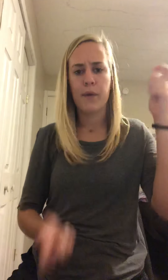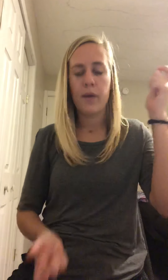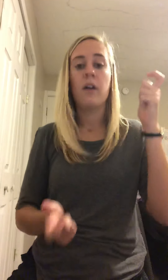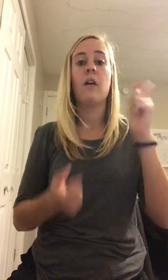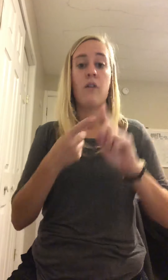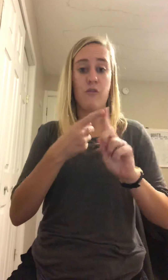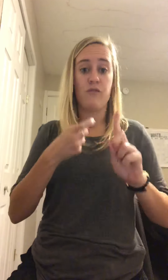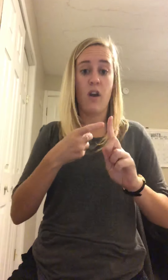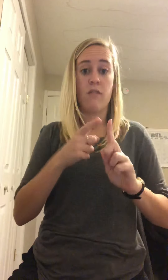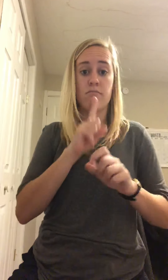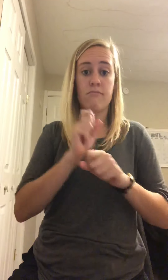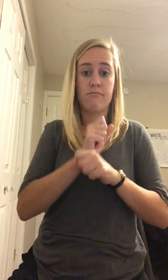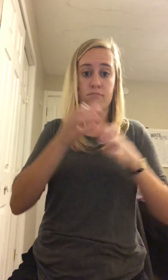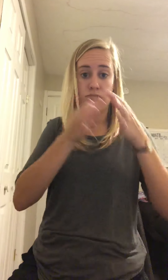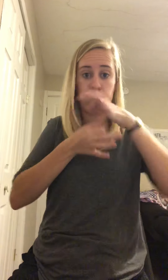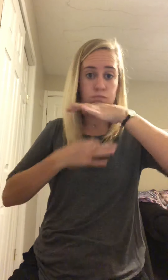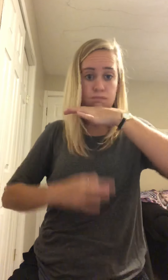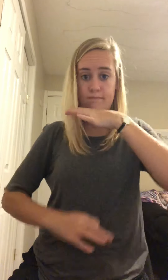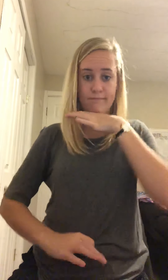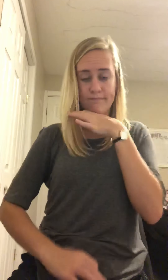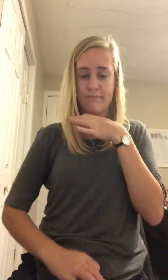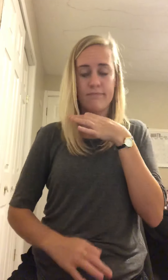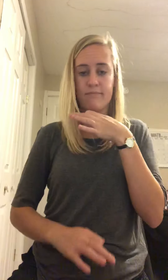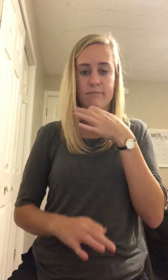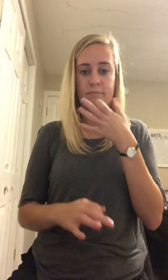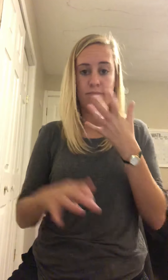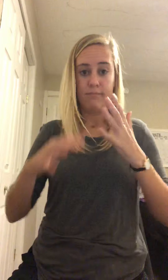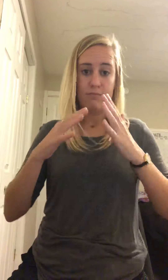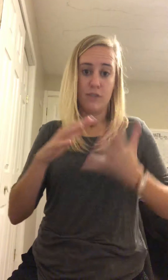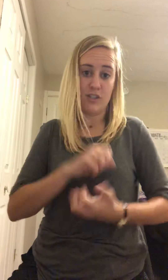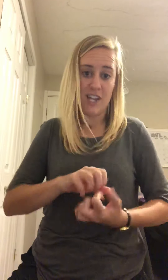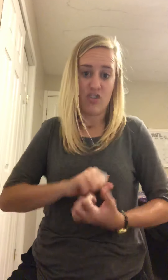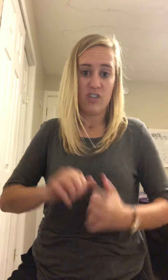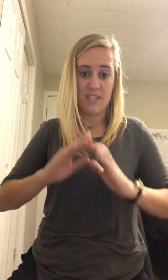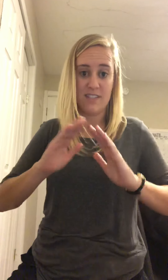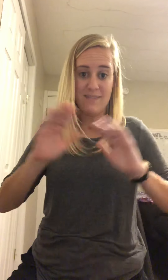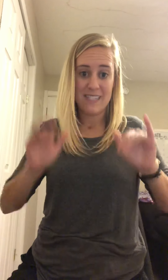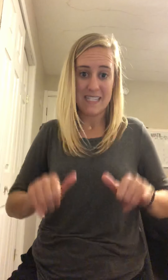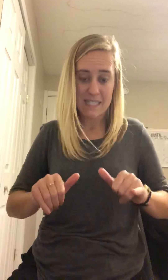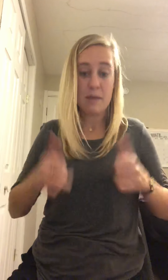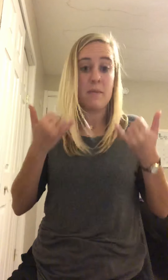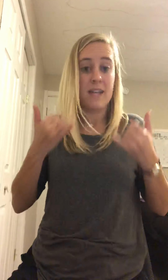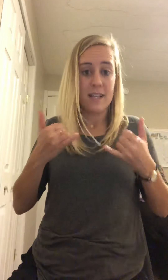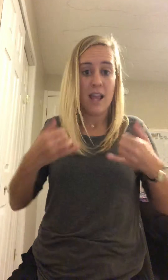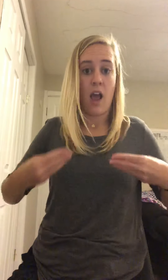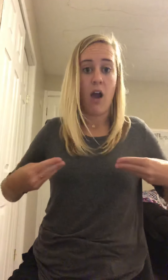tube actually across a few layers of tissues and into your bloodstream where they can be transported.